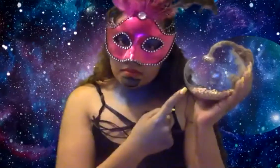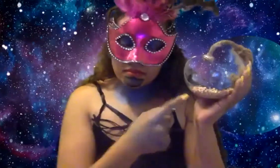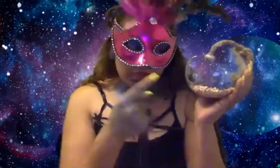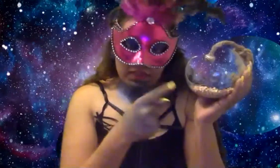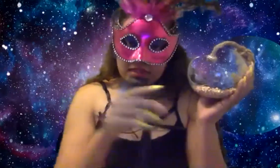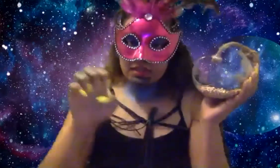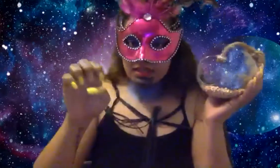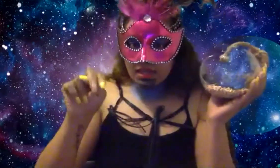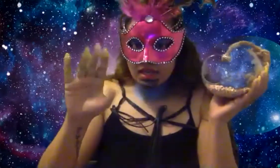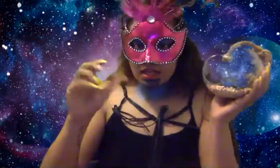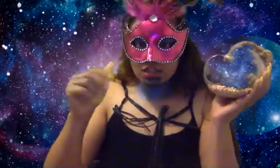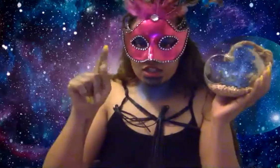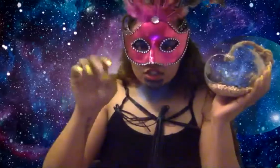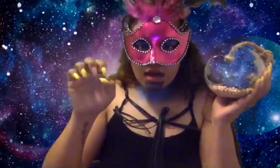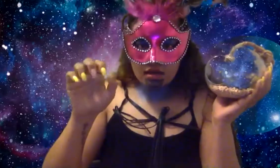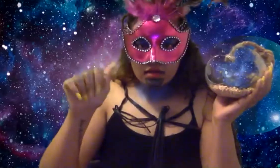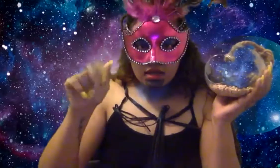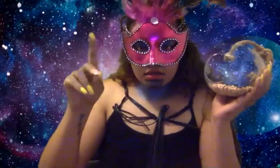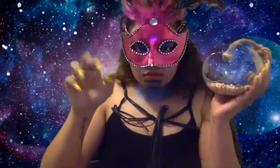This is my home.